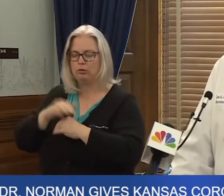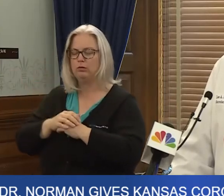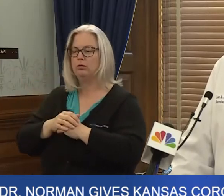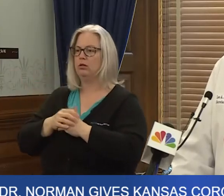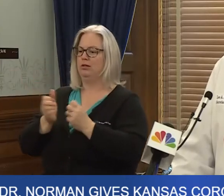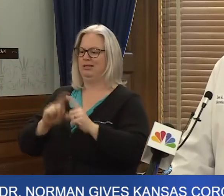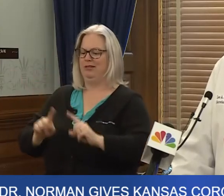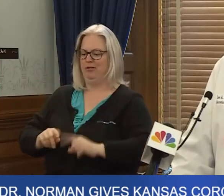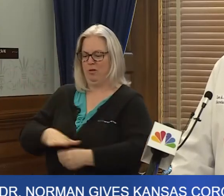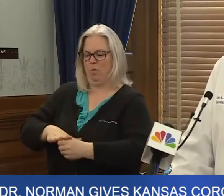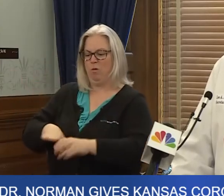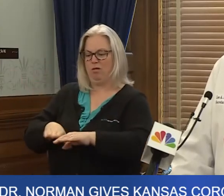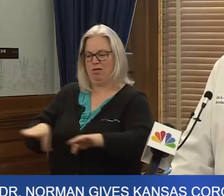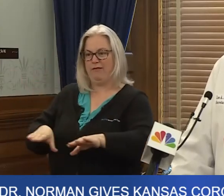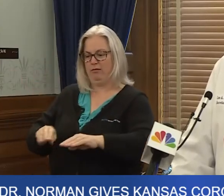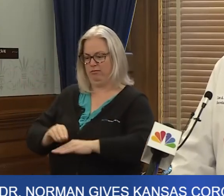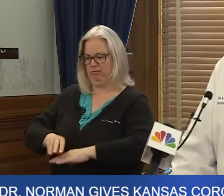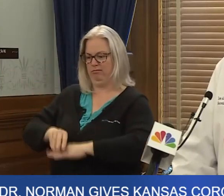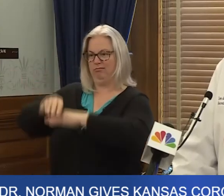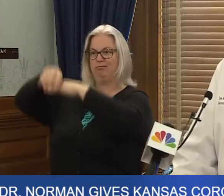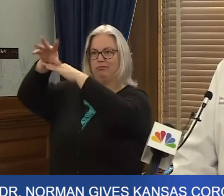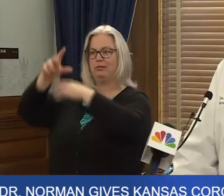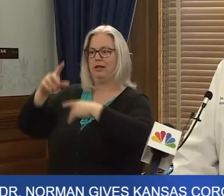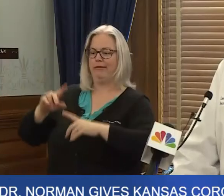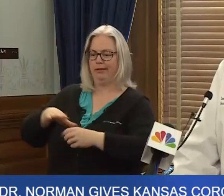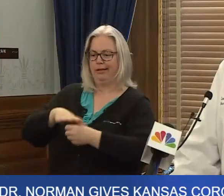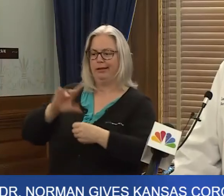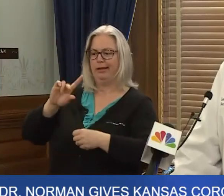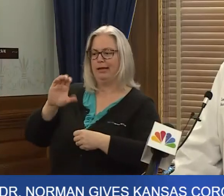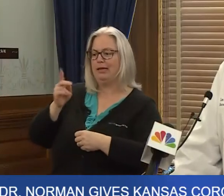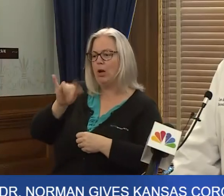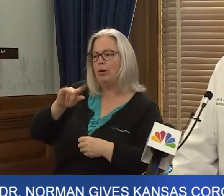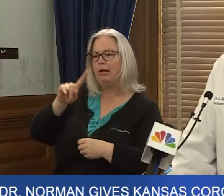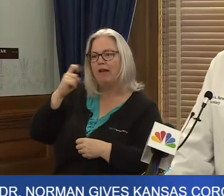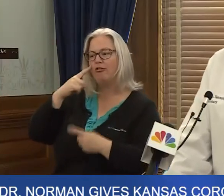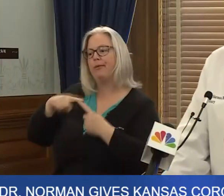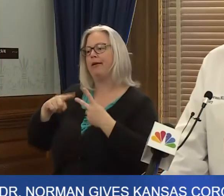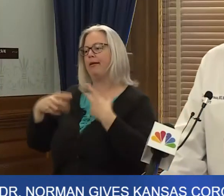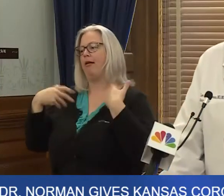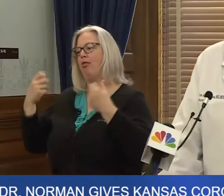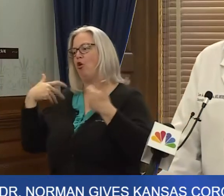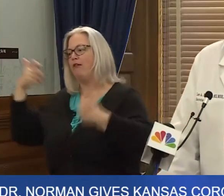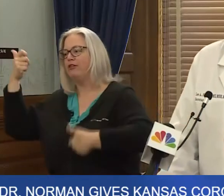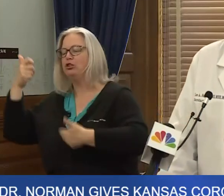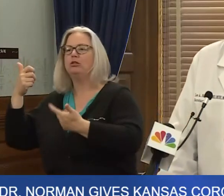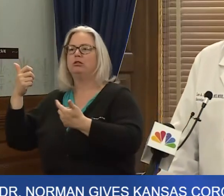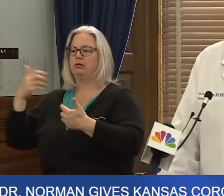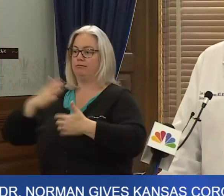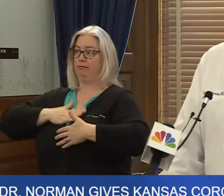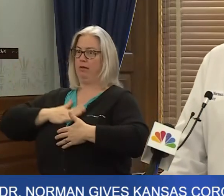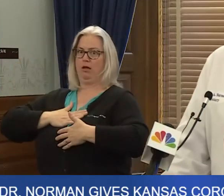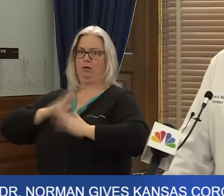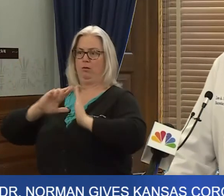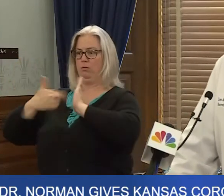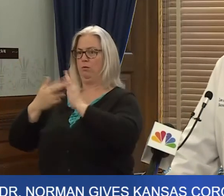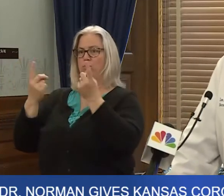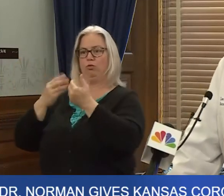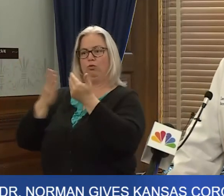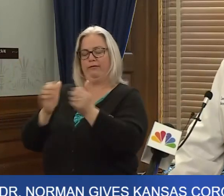local levels, that is at the county level. There's county government and there's health officers. And I'll do whatever I can